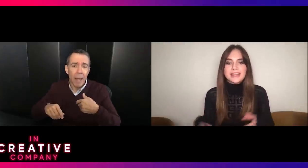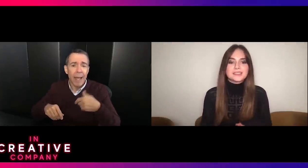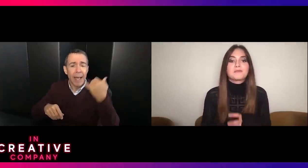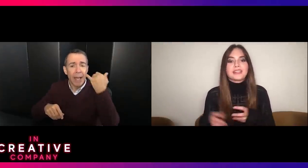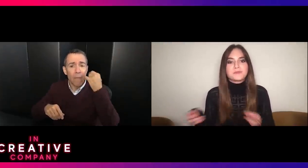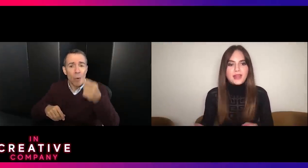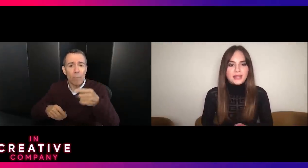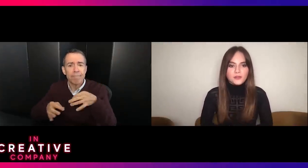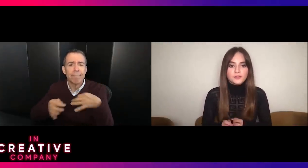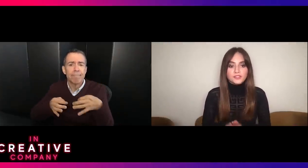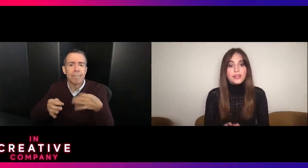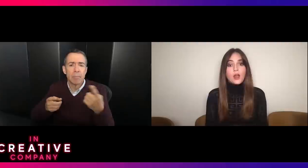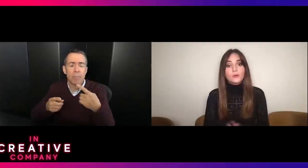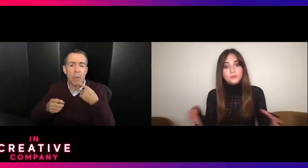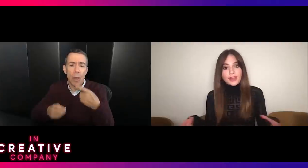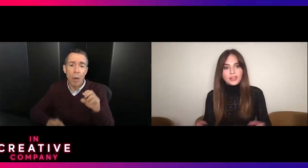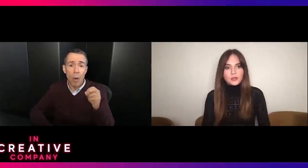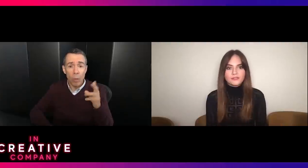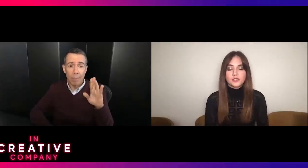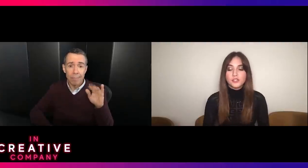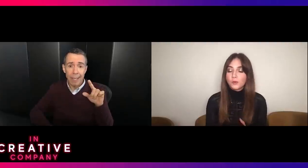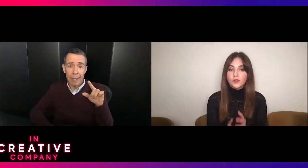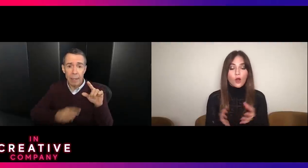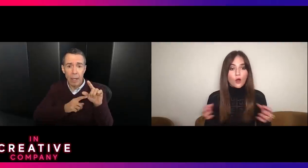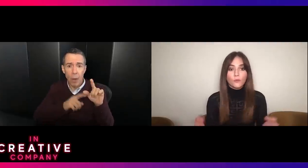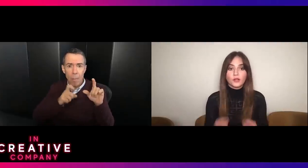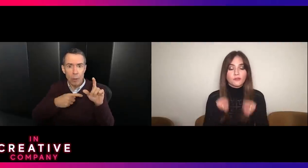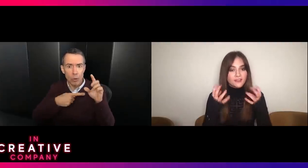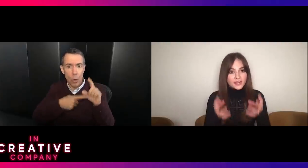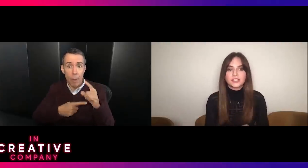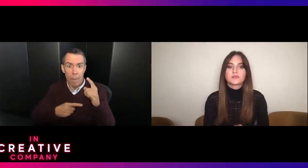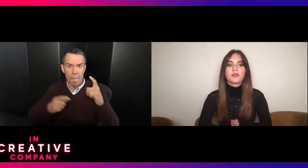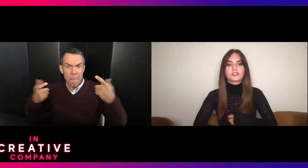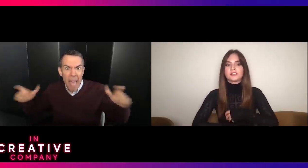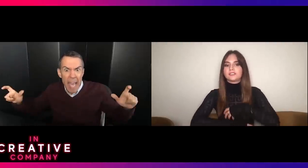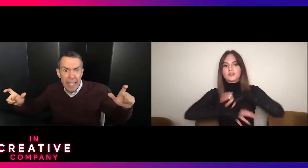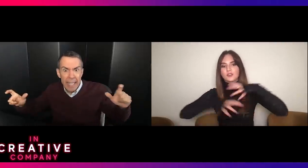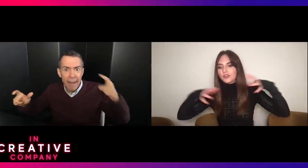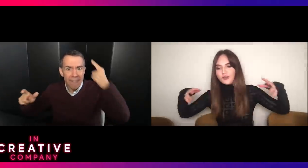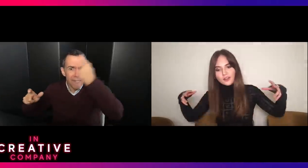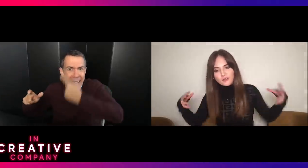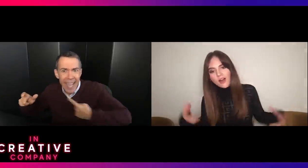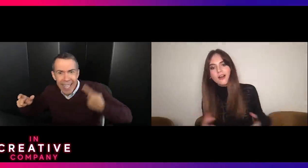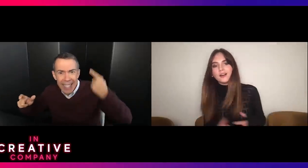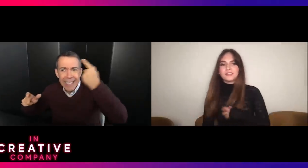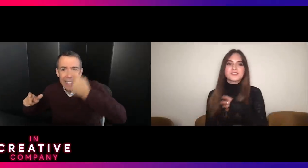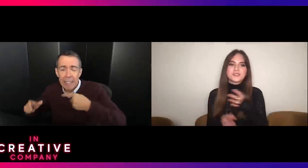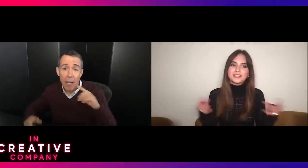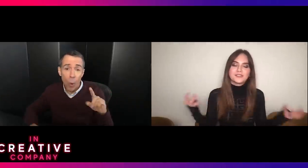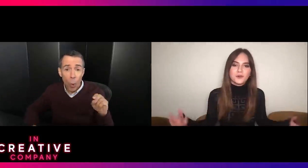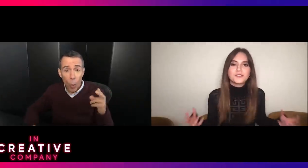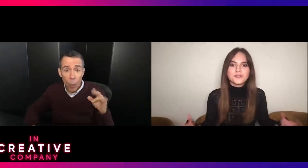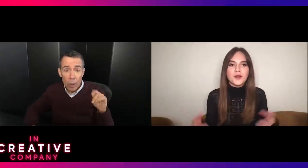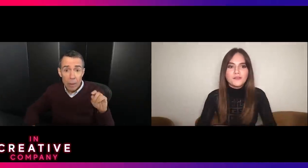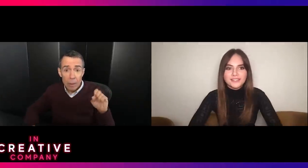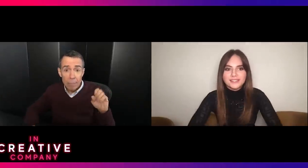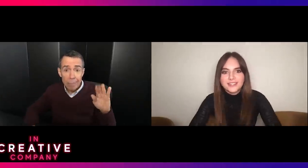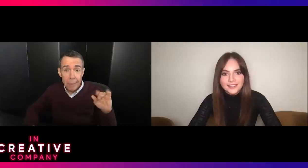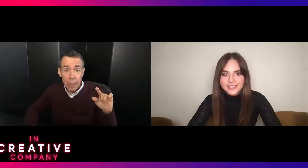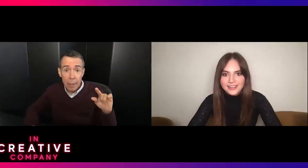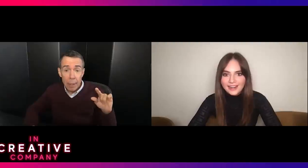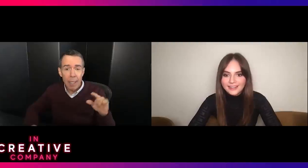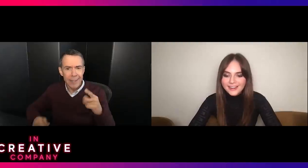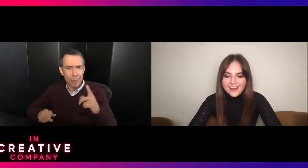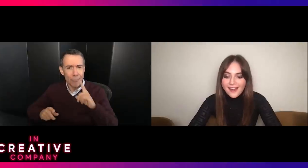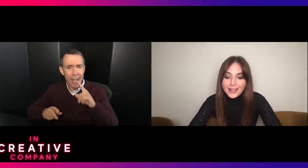if you're saying something is big, you don't just say, oh, it's big. You have to show with your whole body, your facial expressions, your arms. It's all so